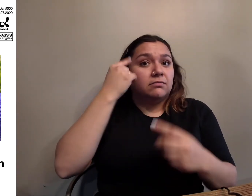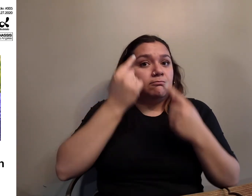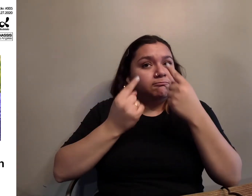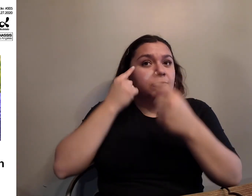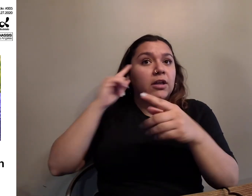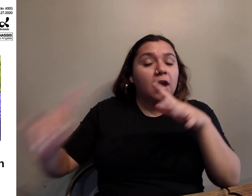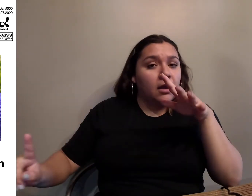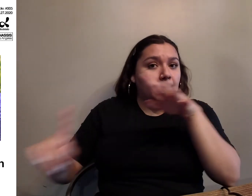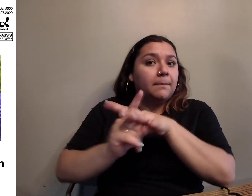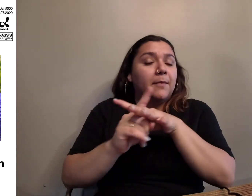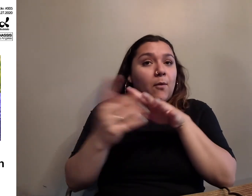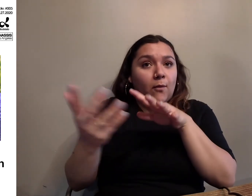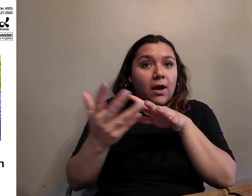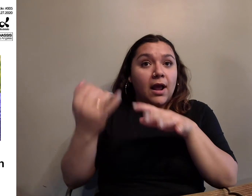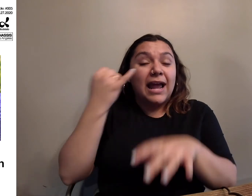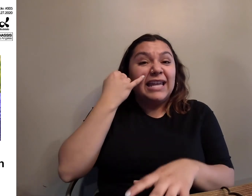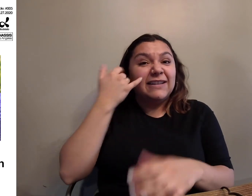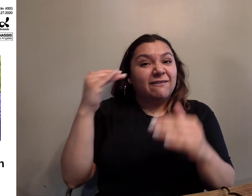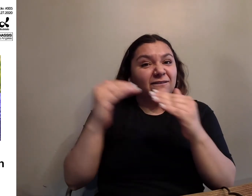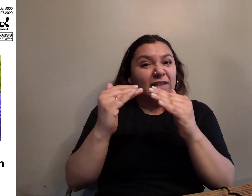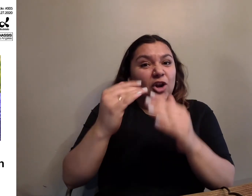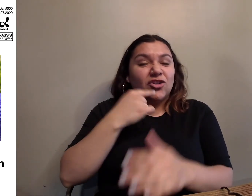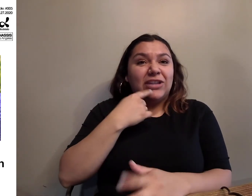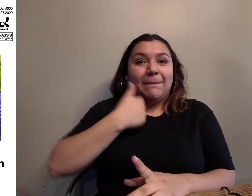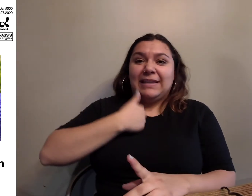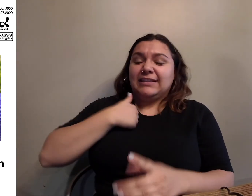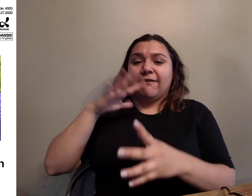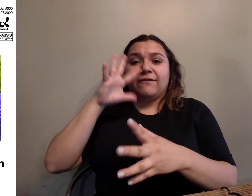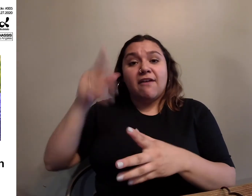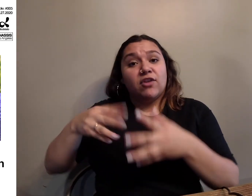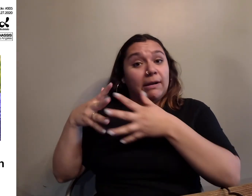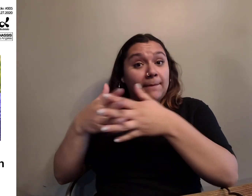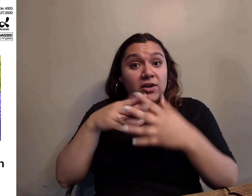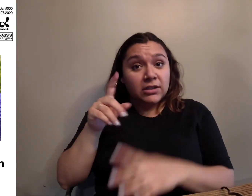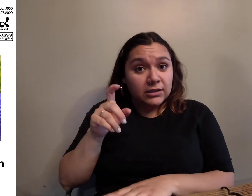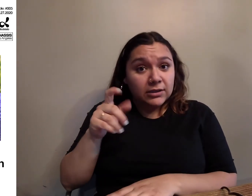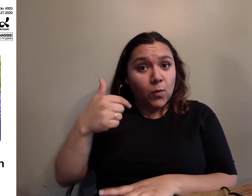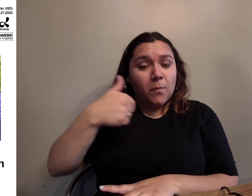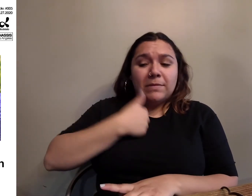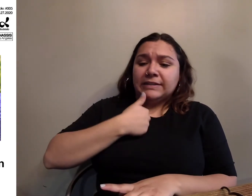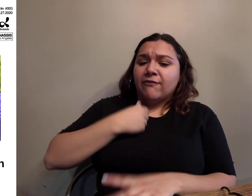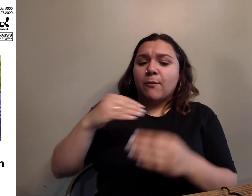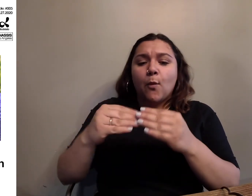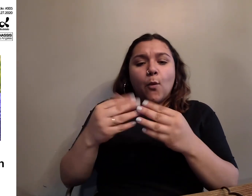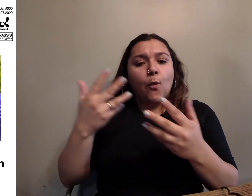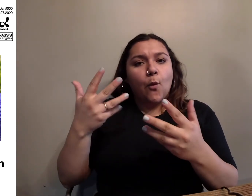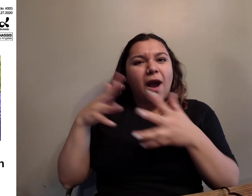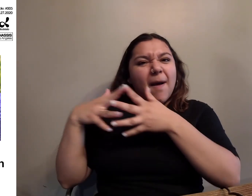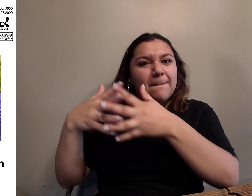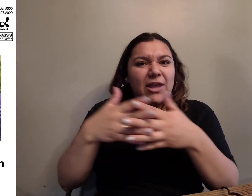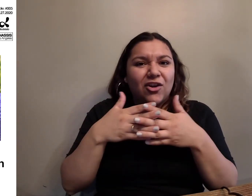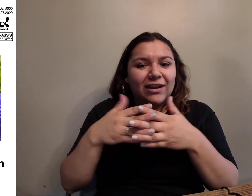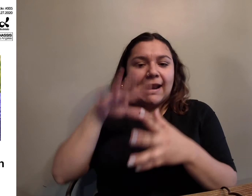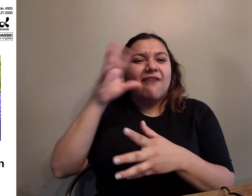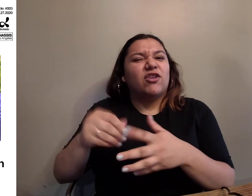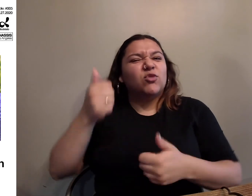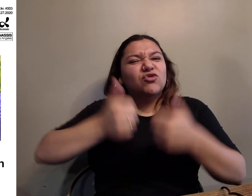was, is it fair to say that I'm African American, or am I more American African?